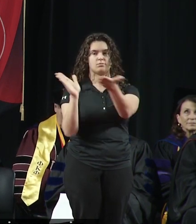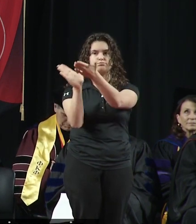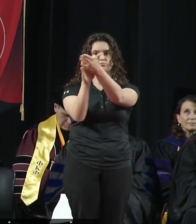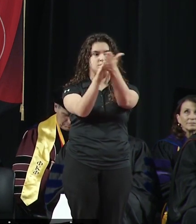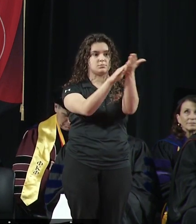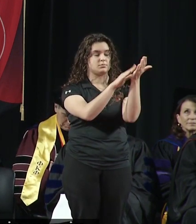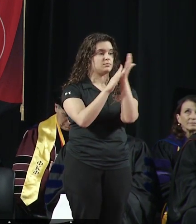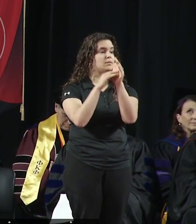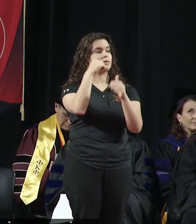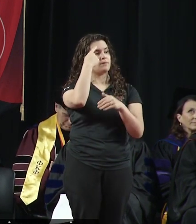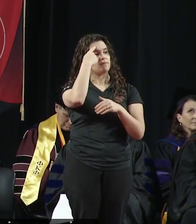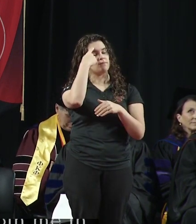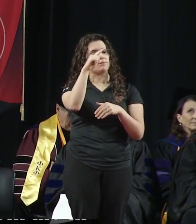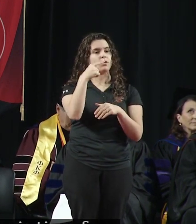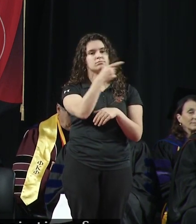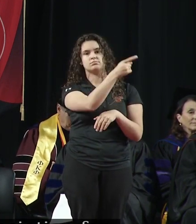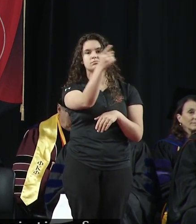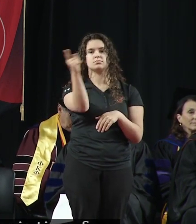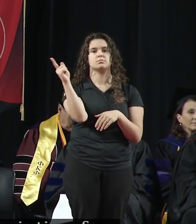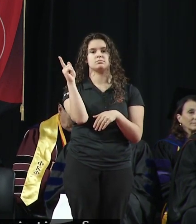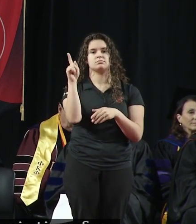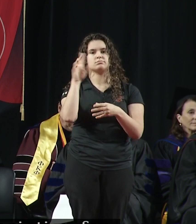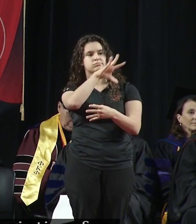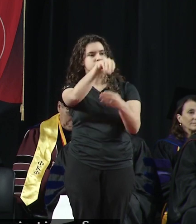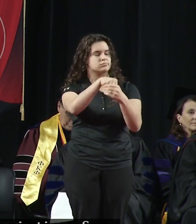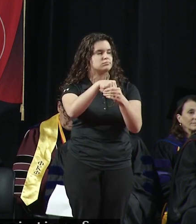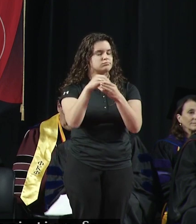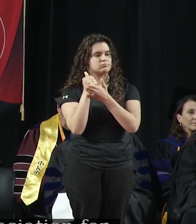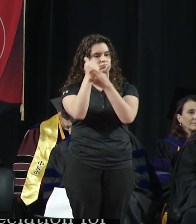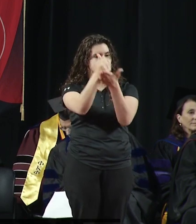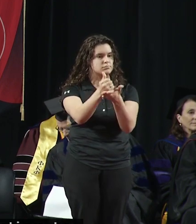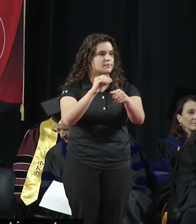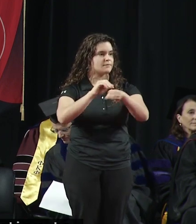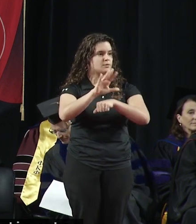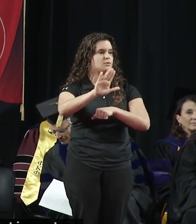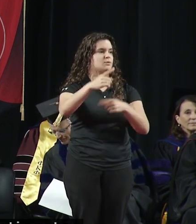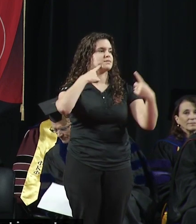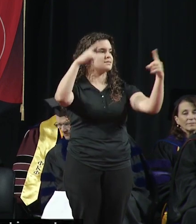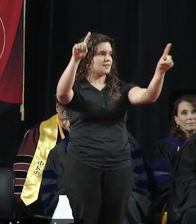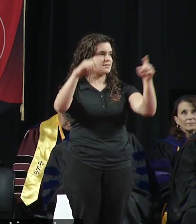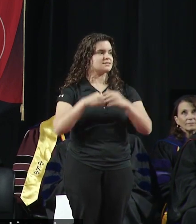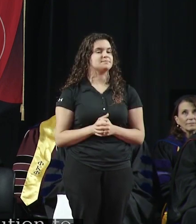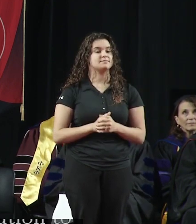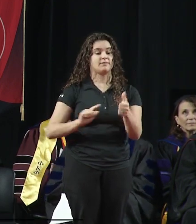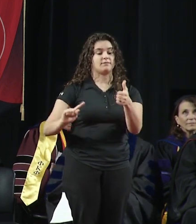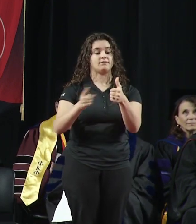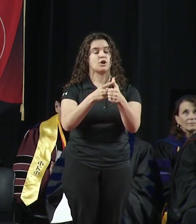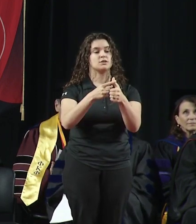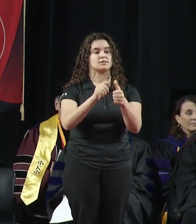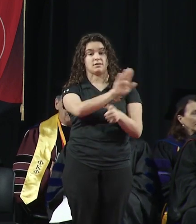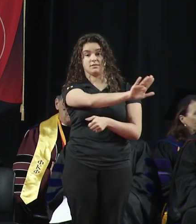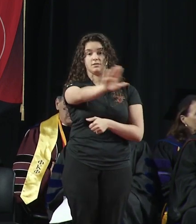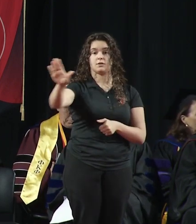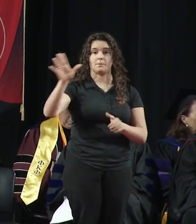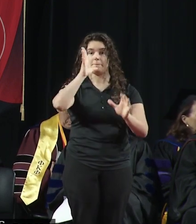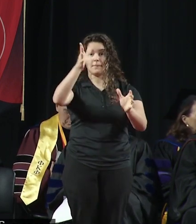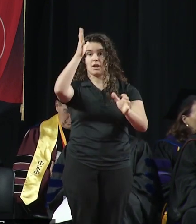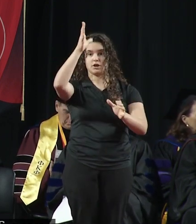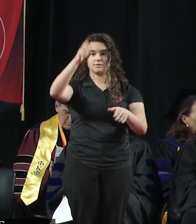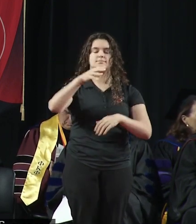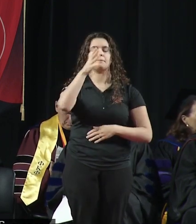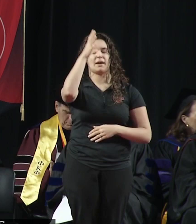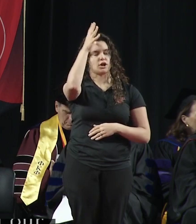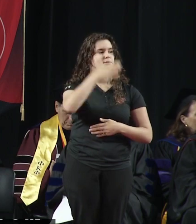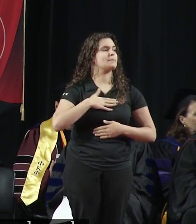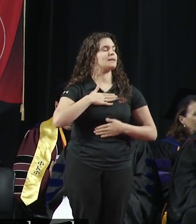our appreciation for their unique contribution to your success. Would the parents of our candidates please